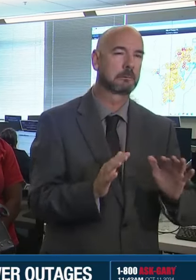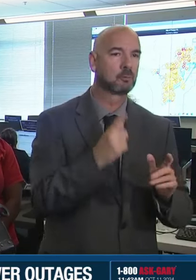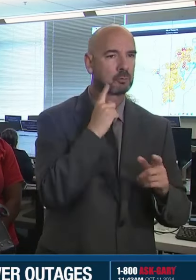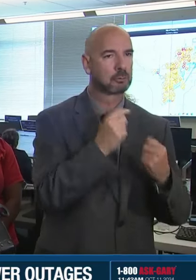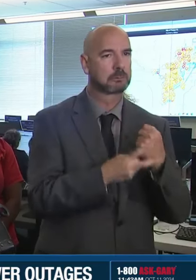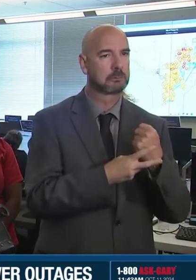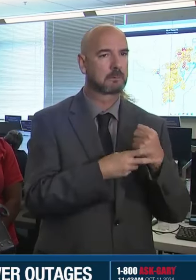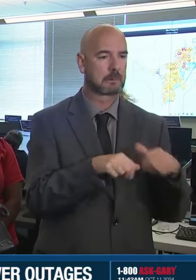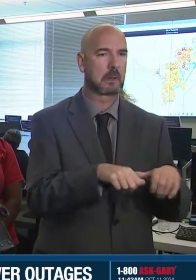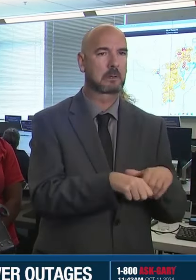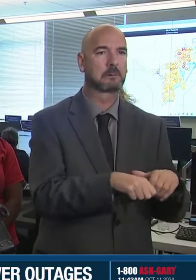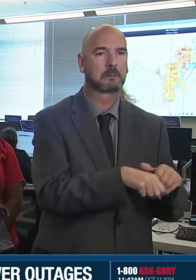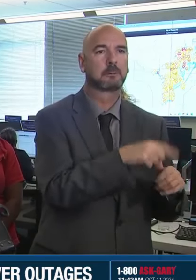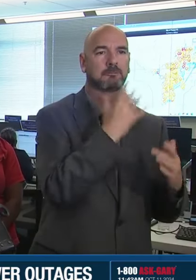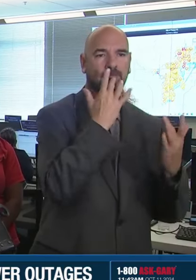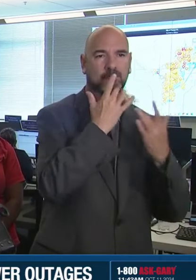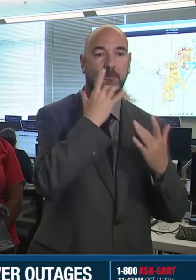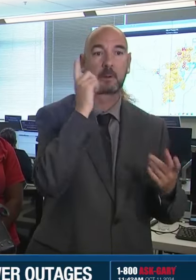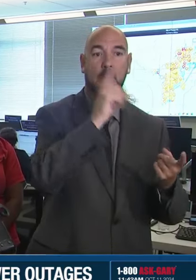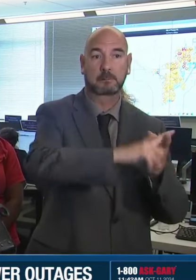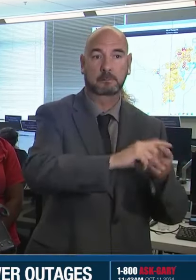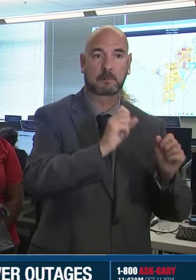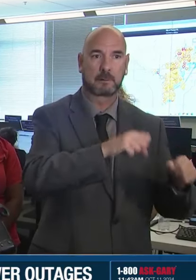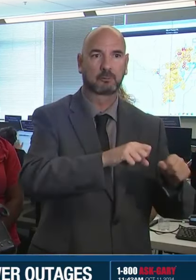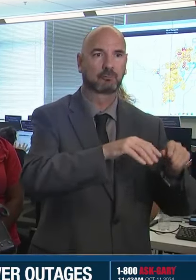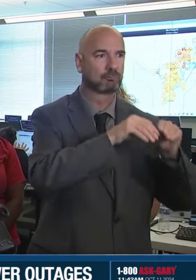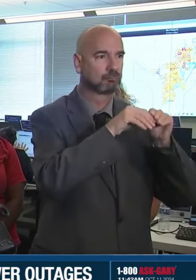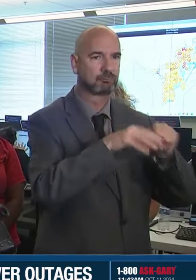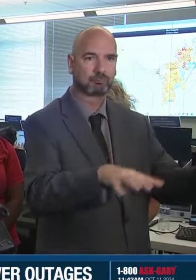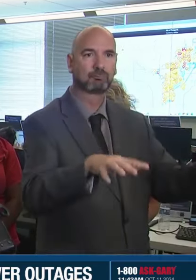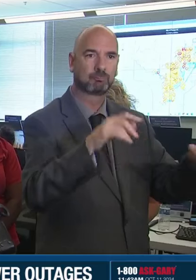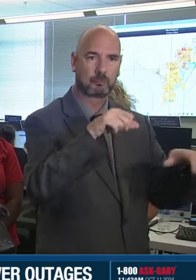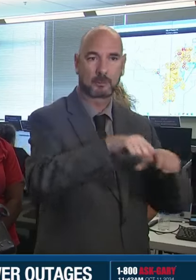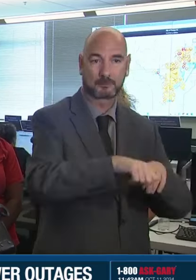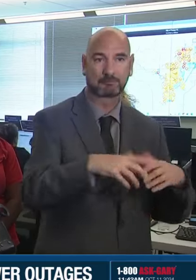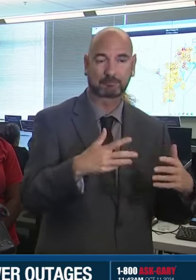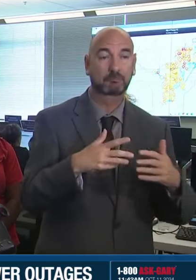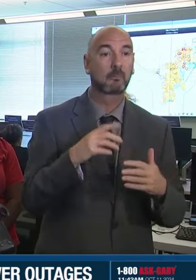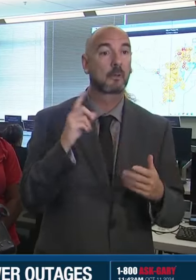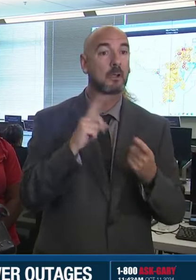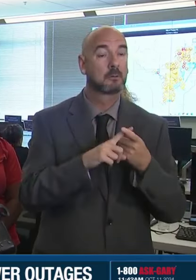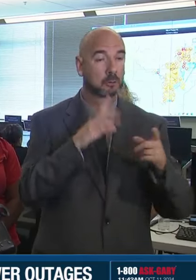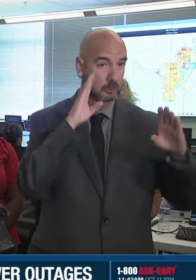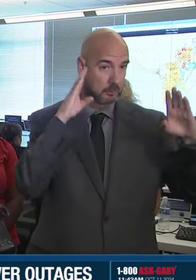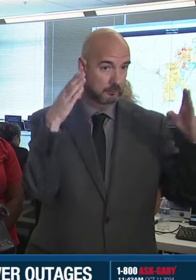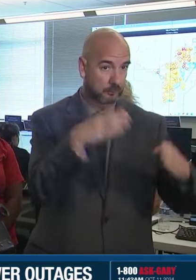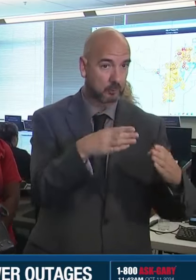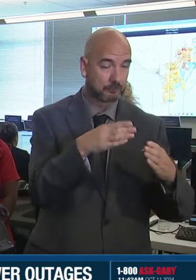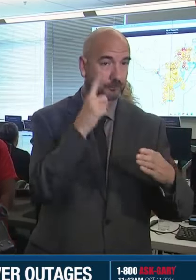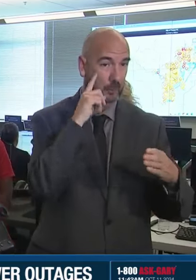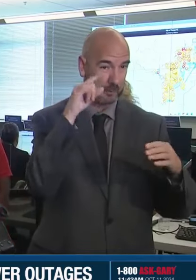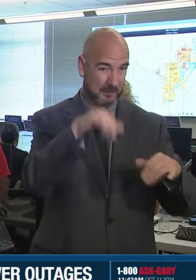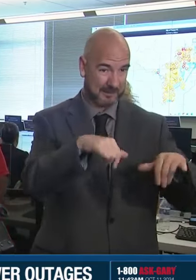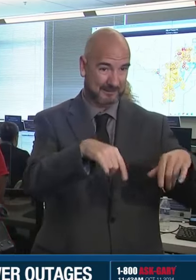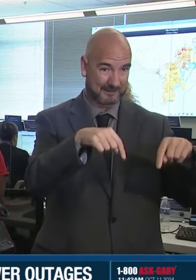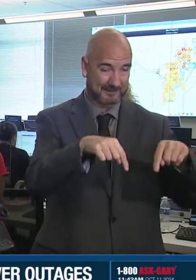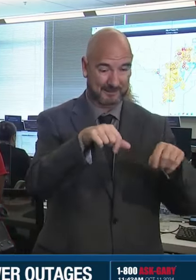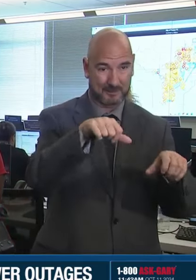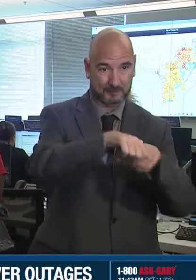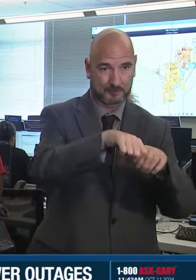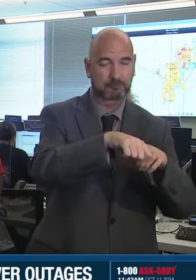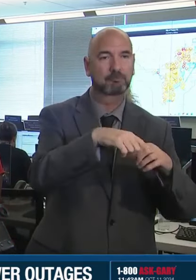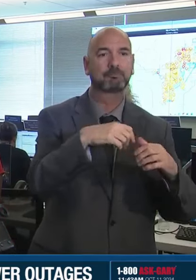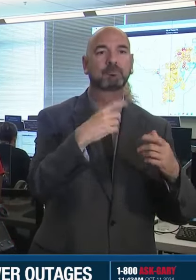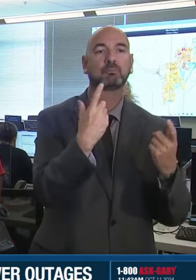fuel until we can get that fuel distributed. And the focus for that fuel distribution will be into